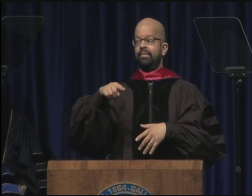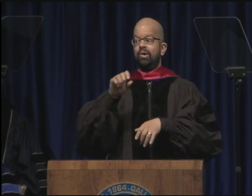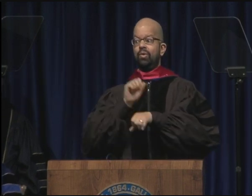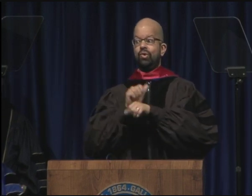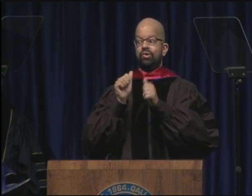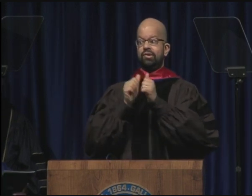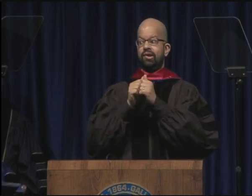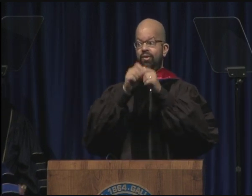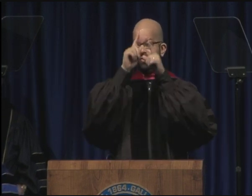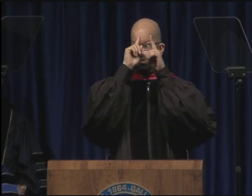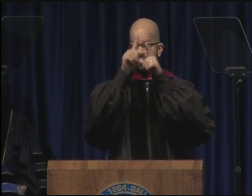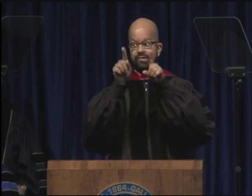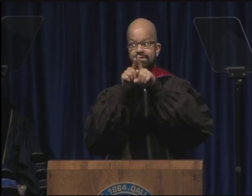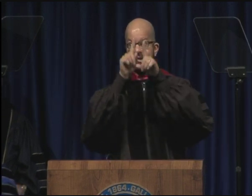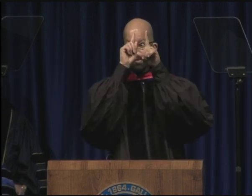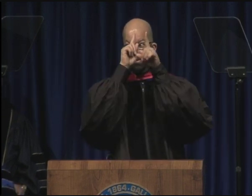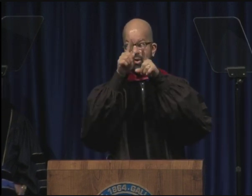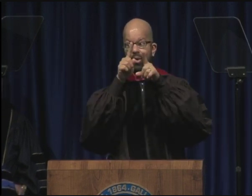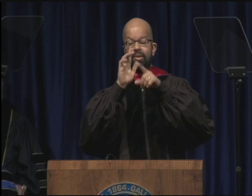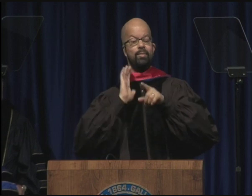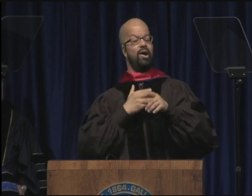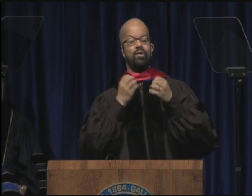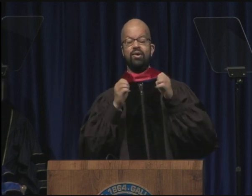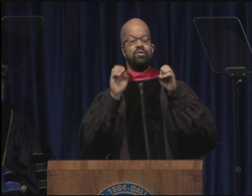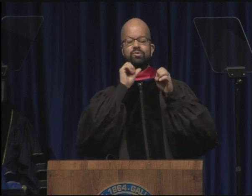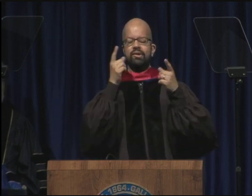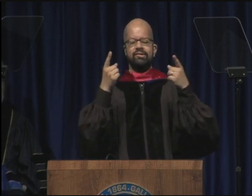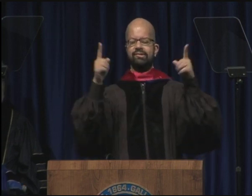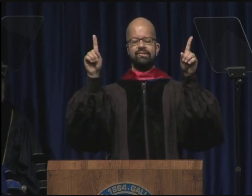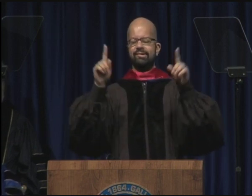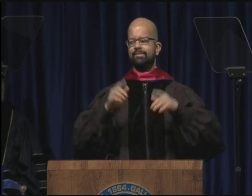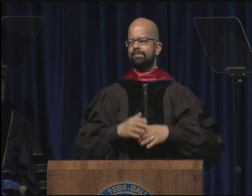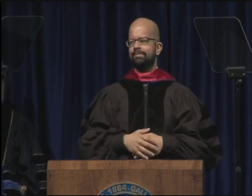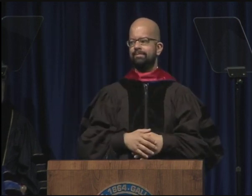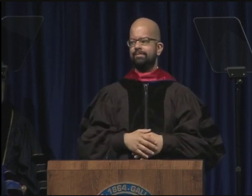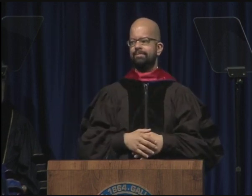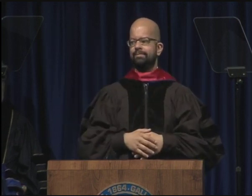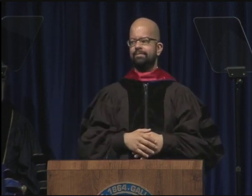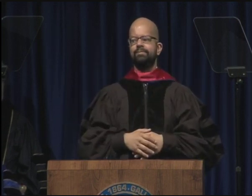Without all of those who work with our students, our efforts would not succeed.